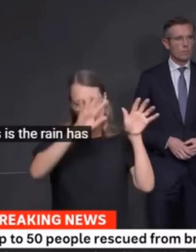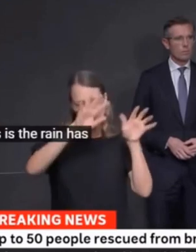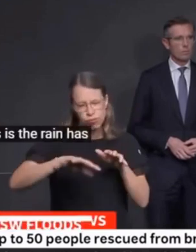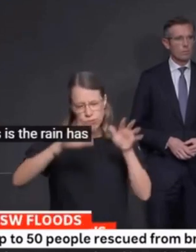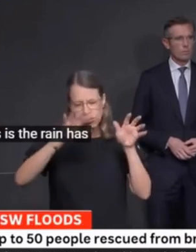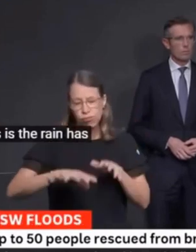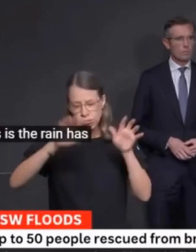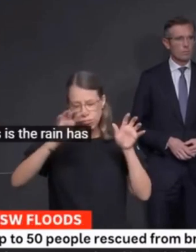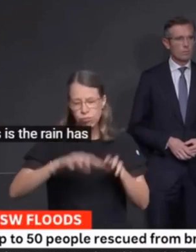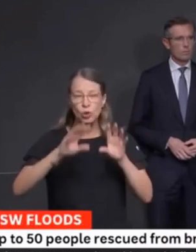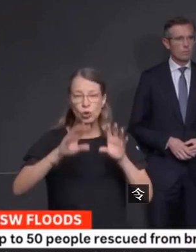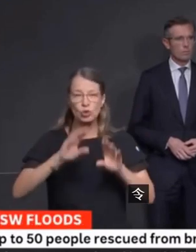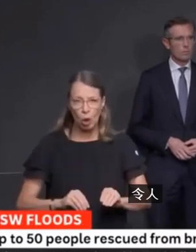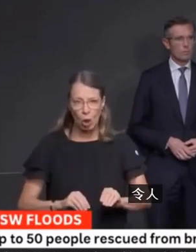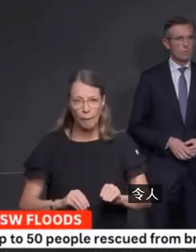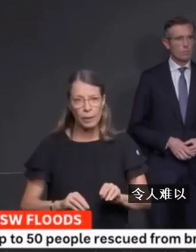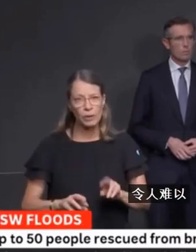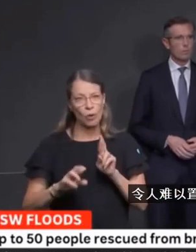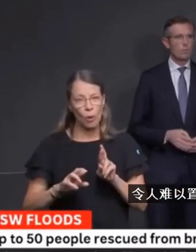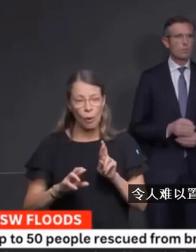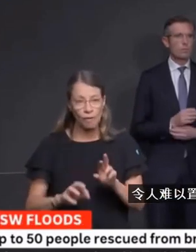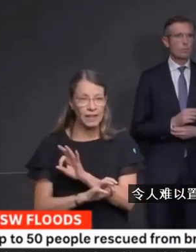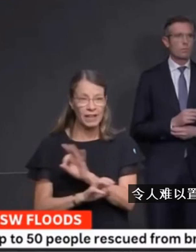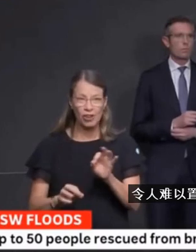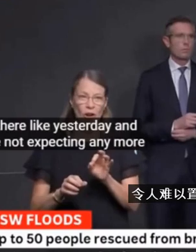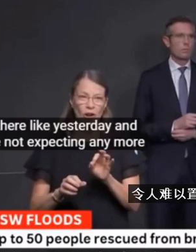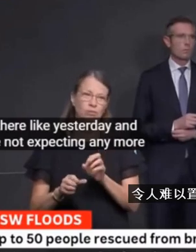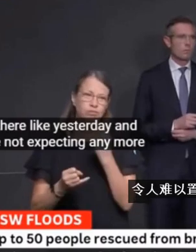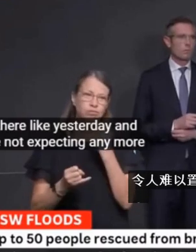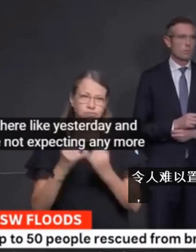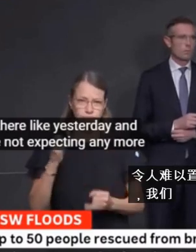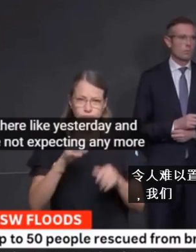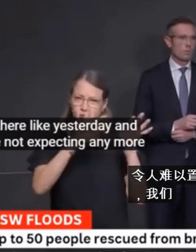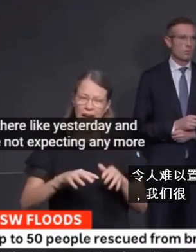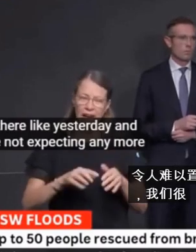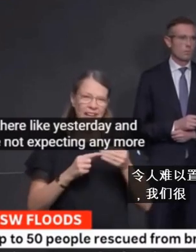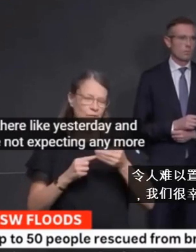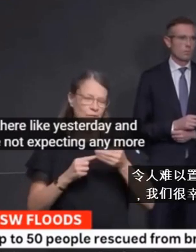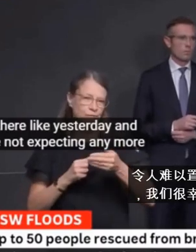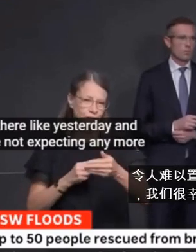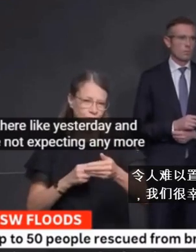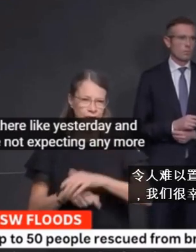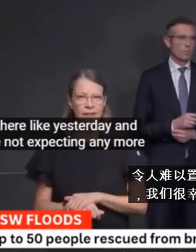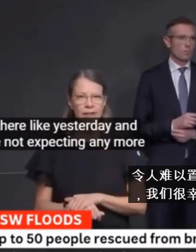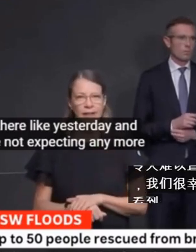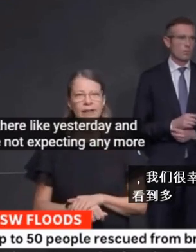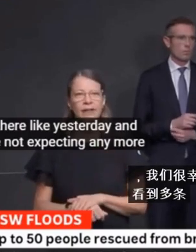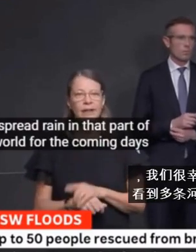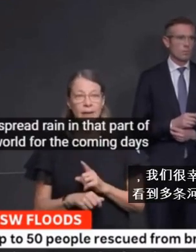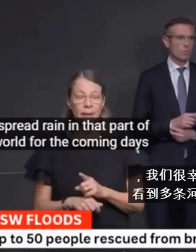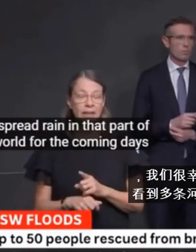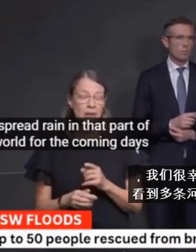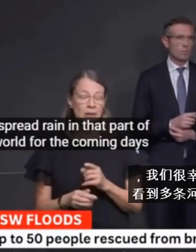for the coming days. But we've had such incredible rainfall numbers that we're likely to see the very slow subsidence of the water